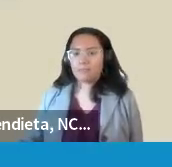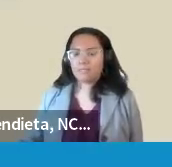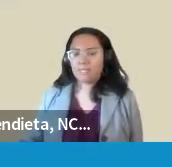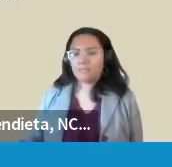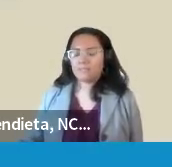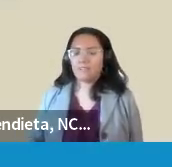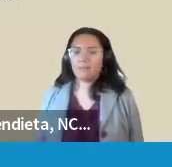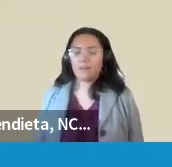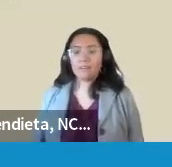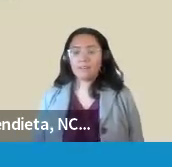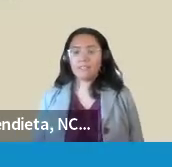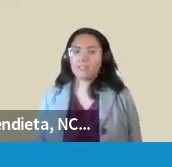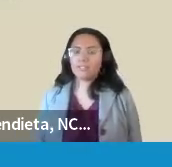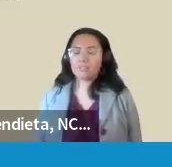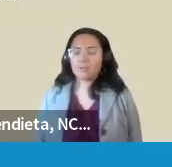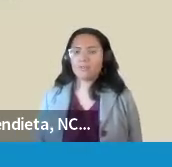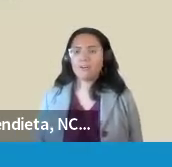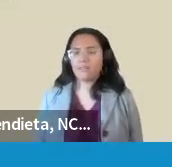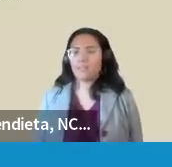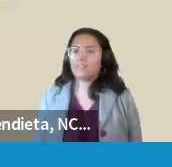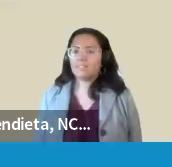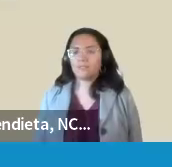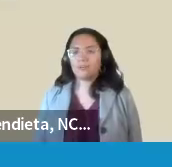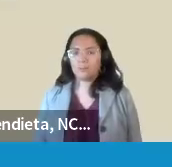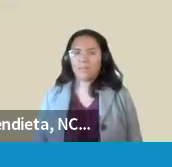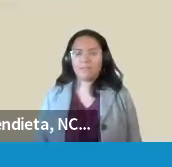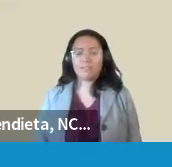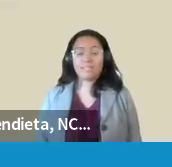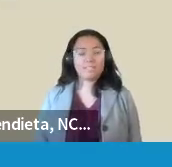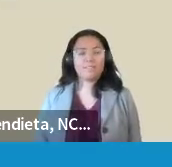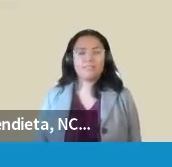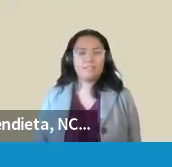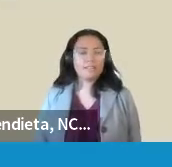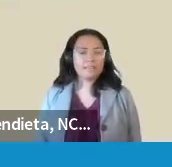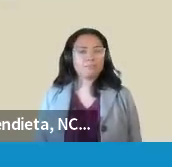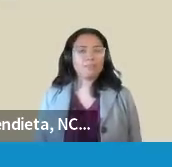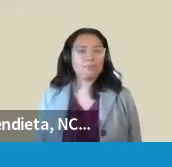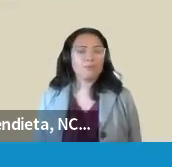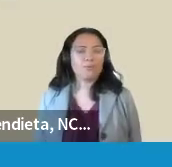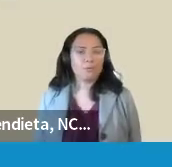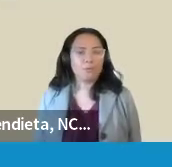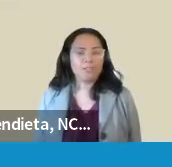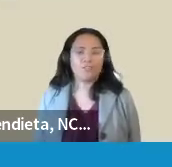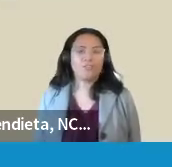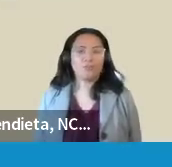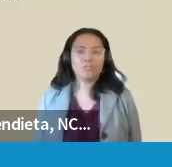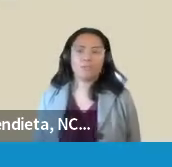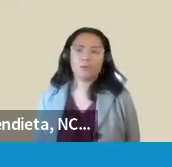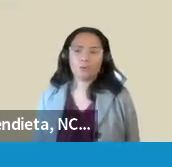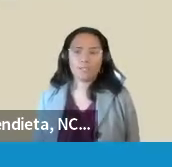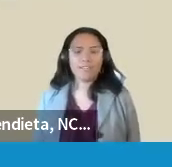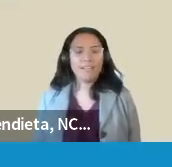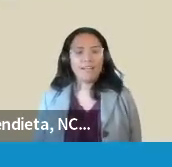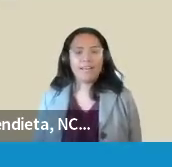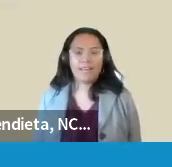We have received a lot of interest in this webinar. I think so far we have at least 10,000 people who registered to